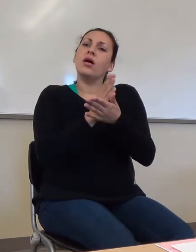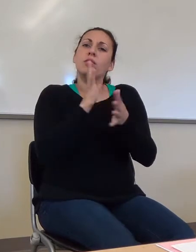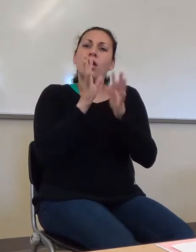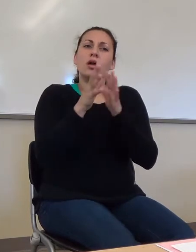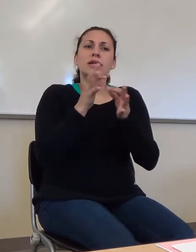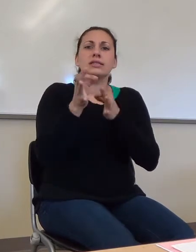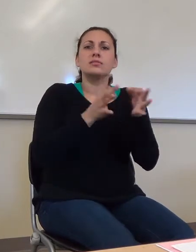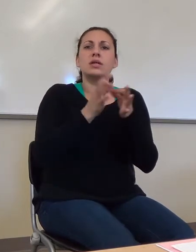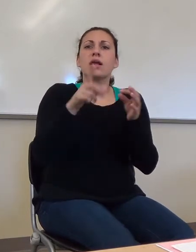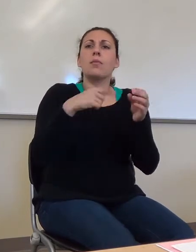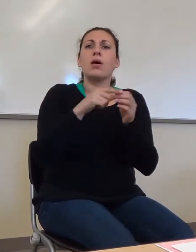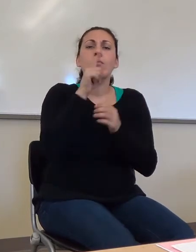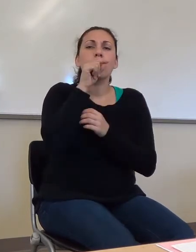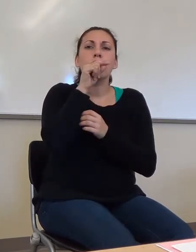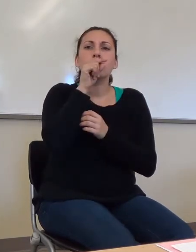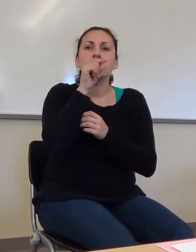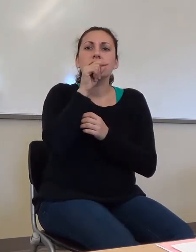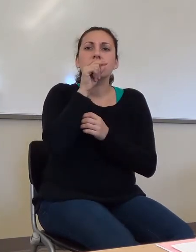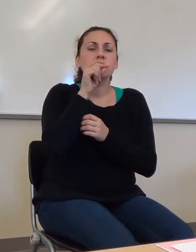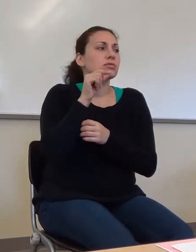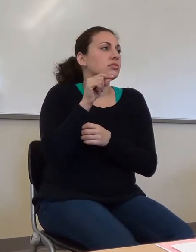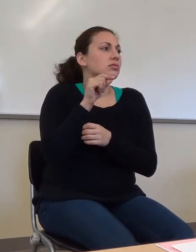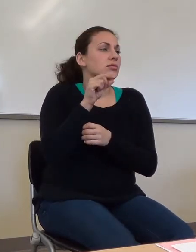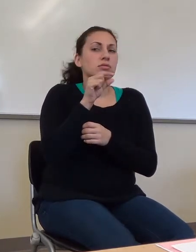When does it stop talking about birds?